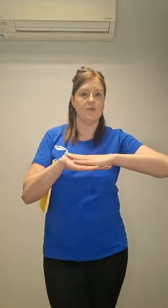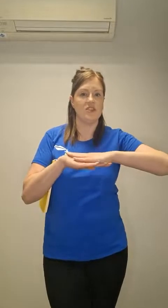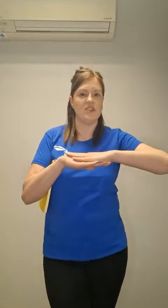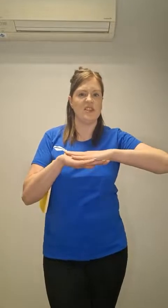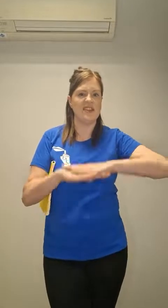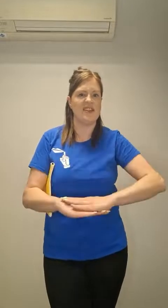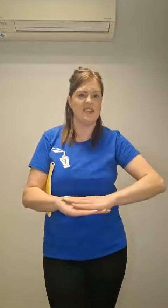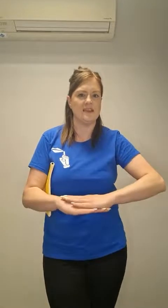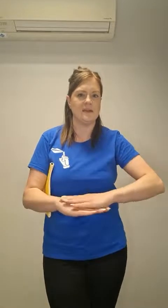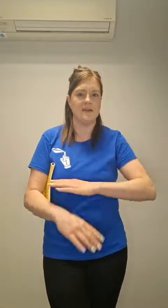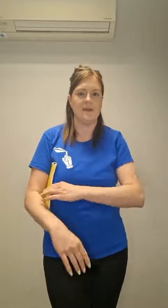just sit.